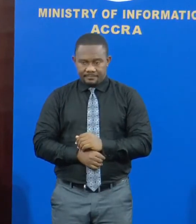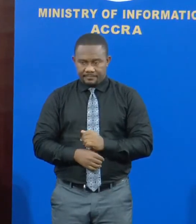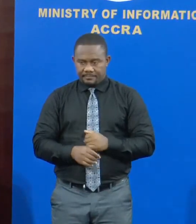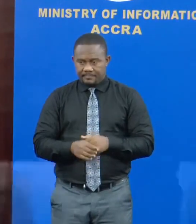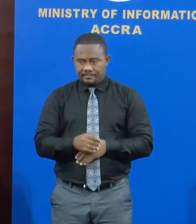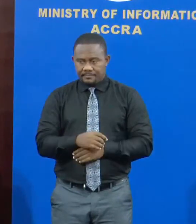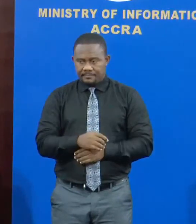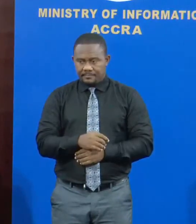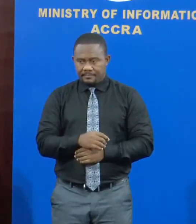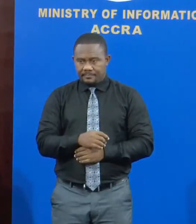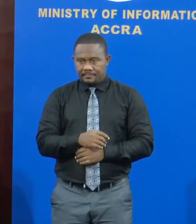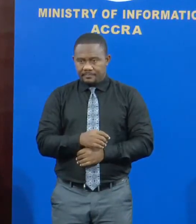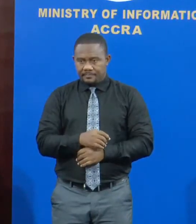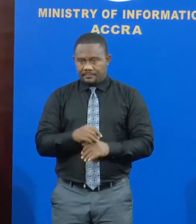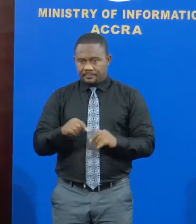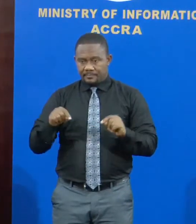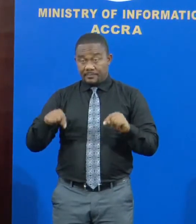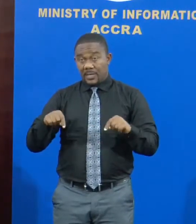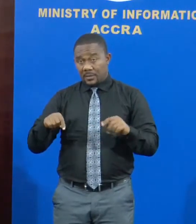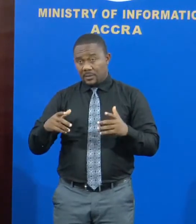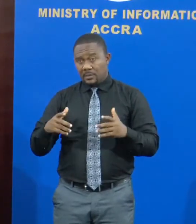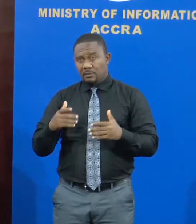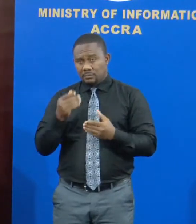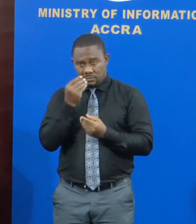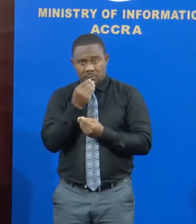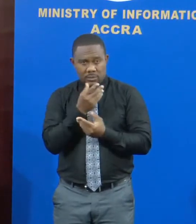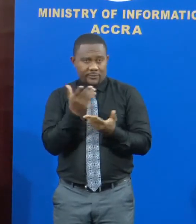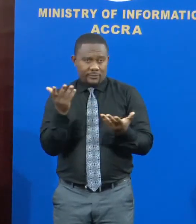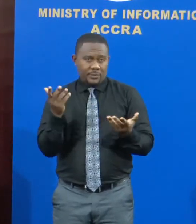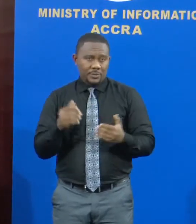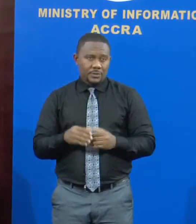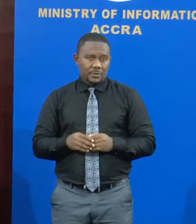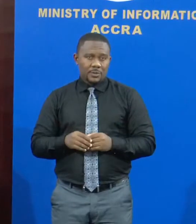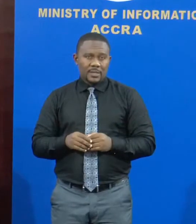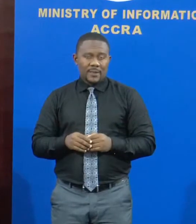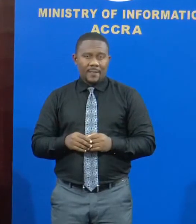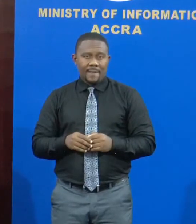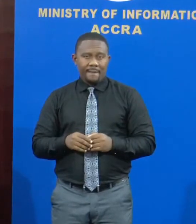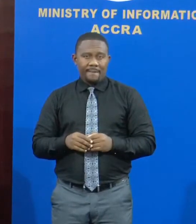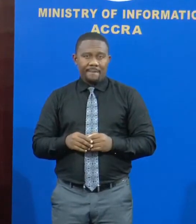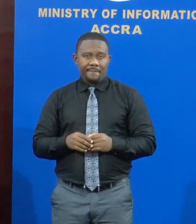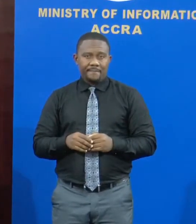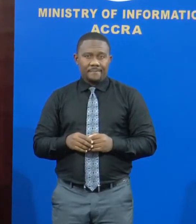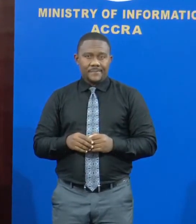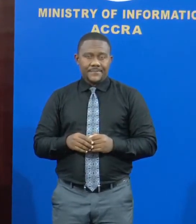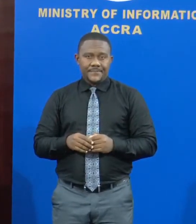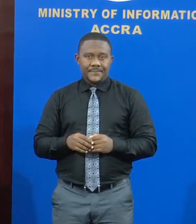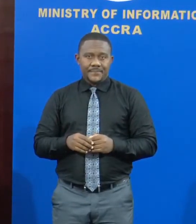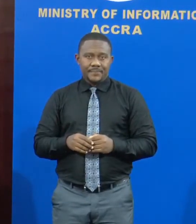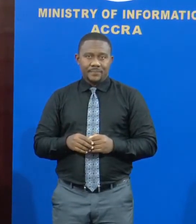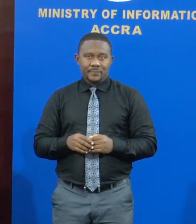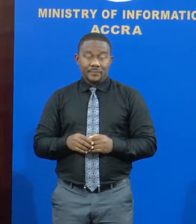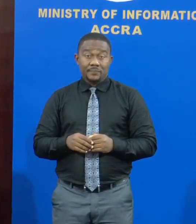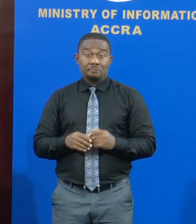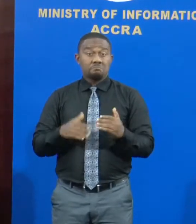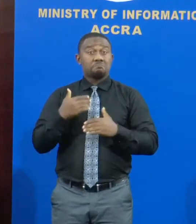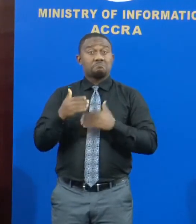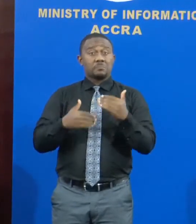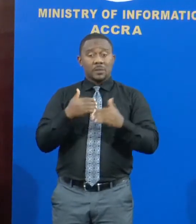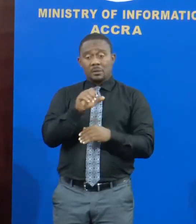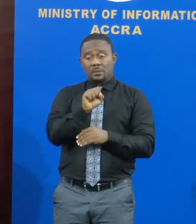Today, I'm here to brief you about the status of our ongoing